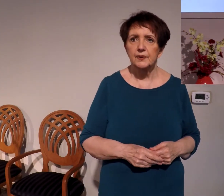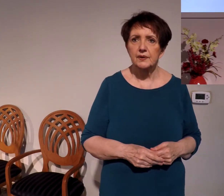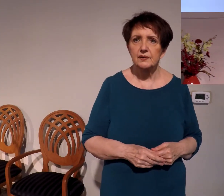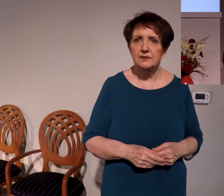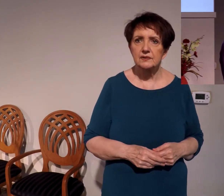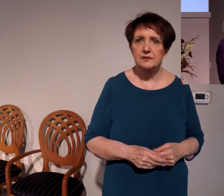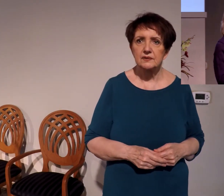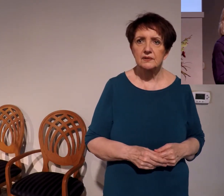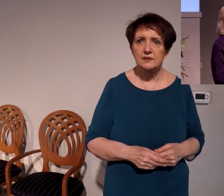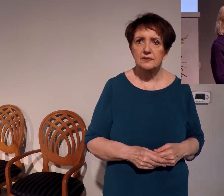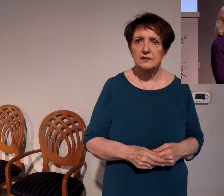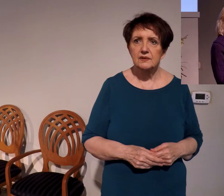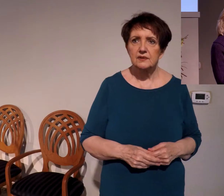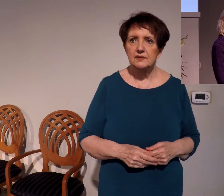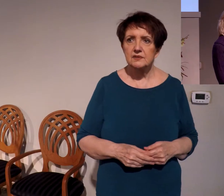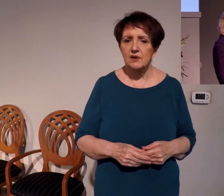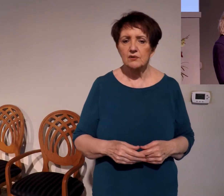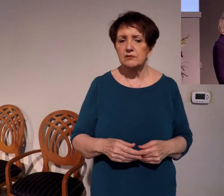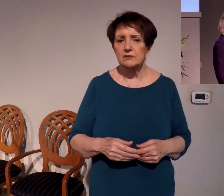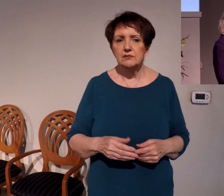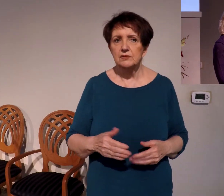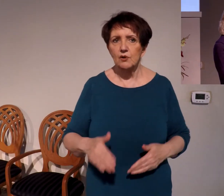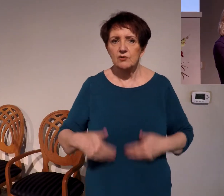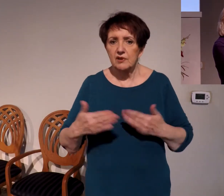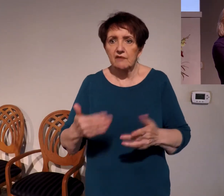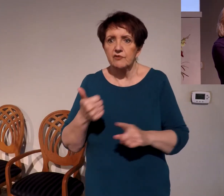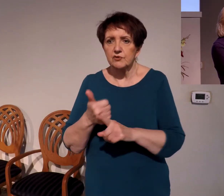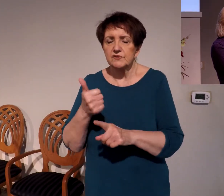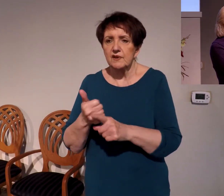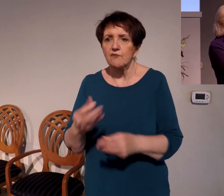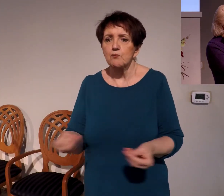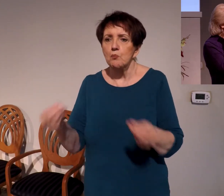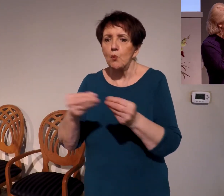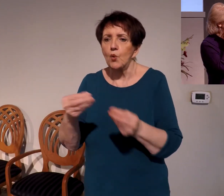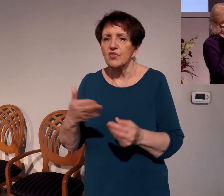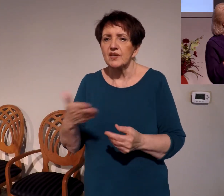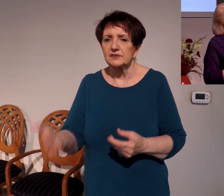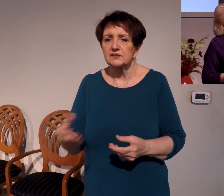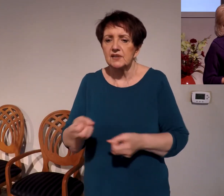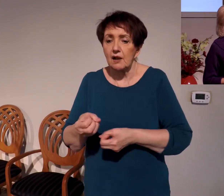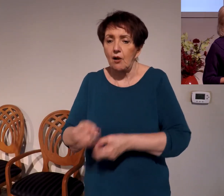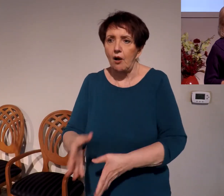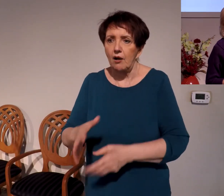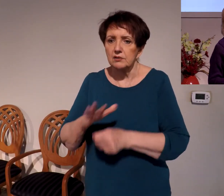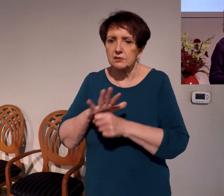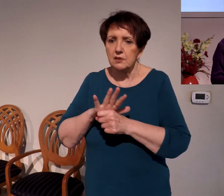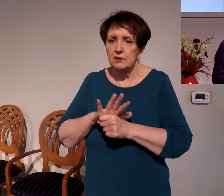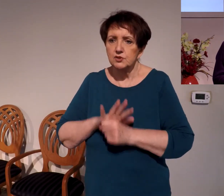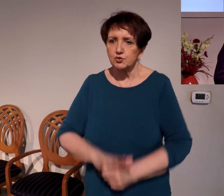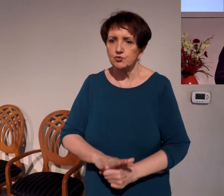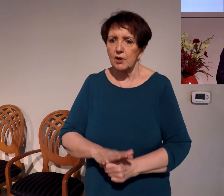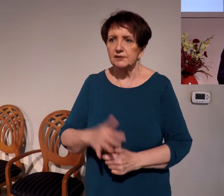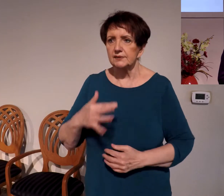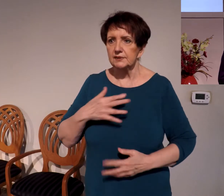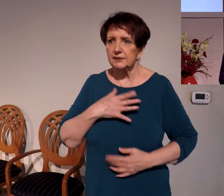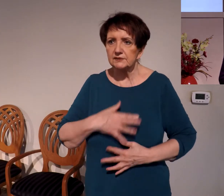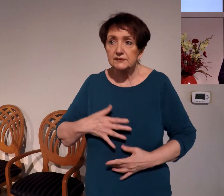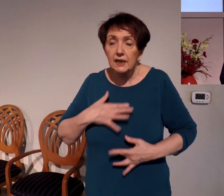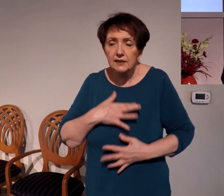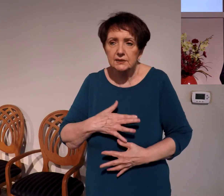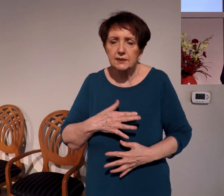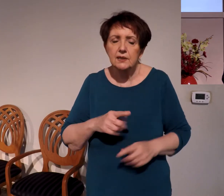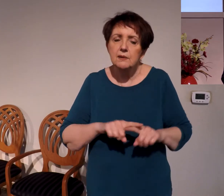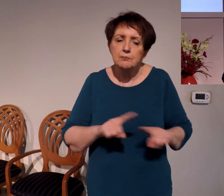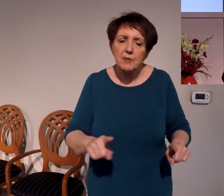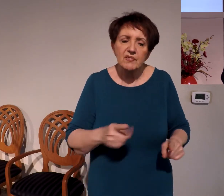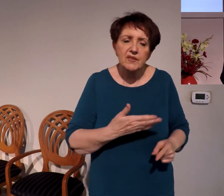having more things that will cause us to be anxious and stressed. We feed ourselves by doing things that really nurture our soul and our heart and